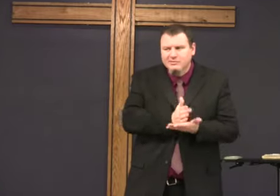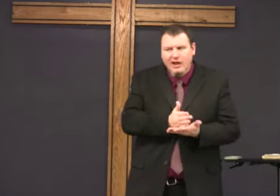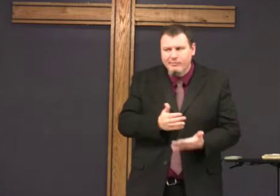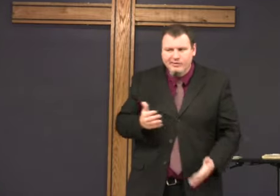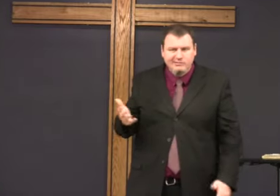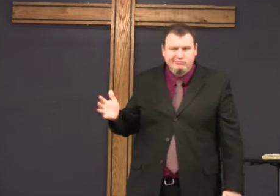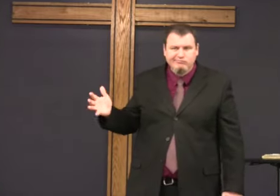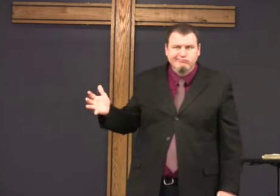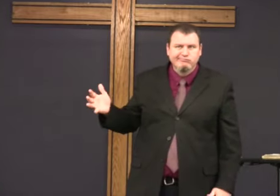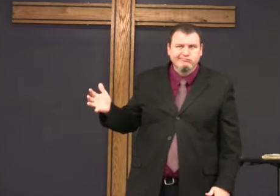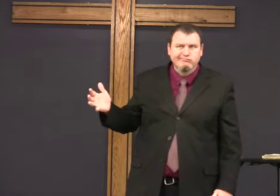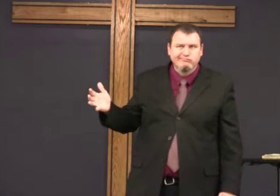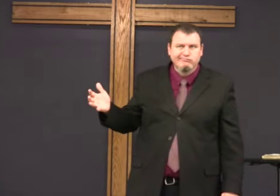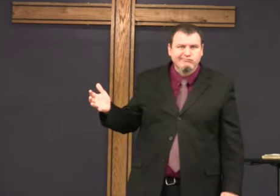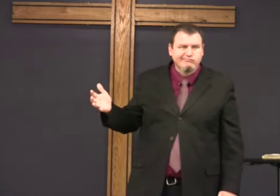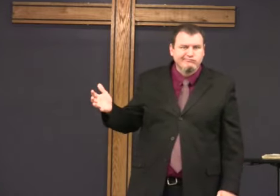right now, and I'm not going to stop.